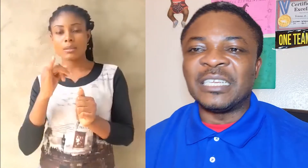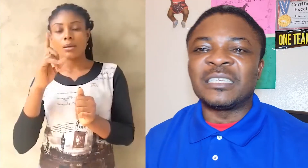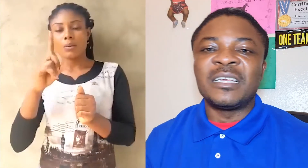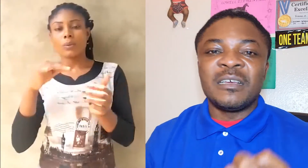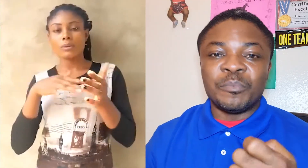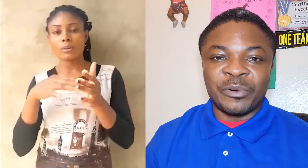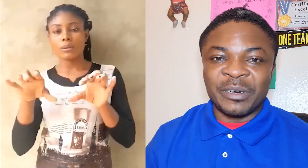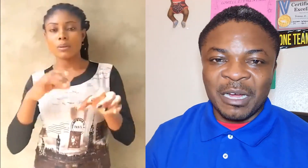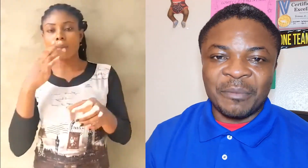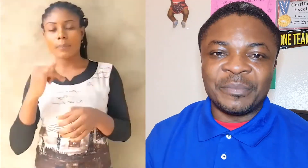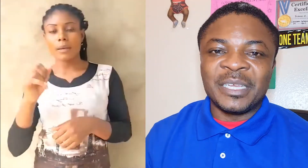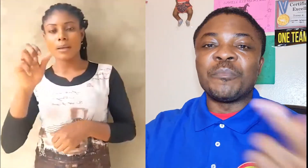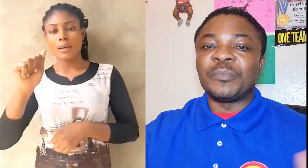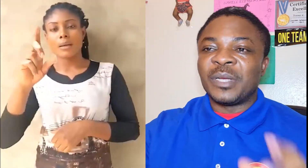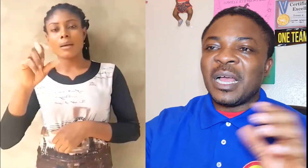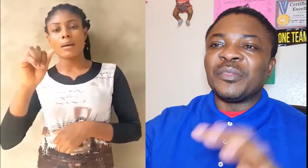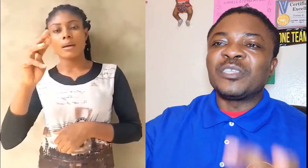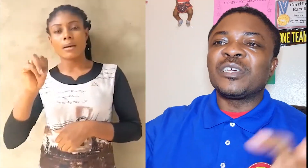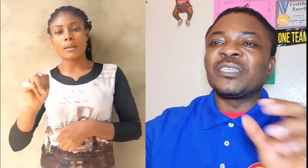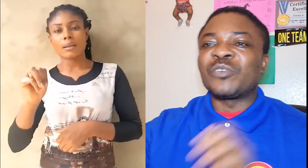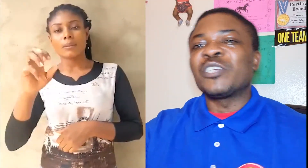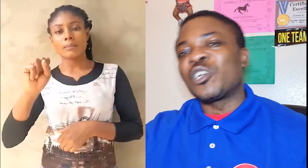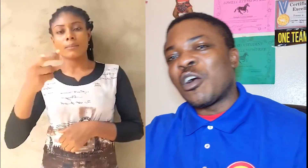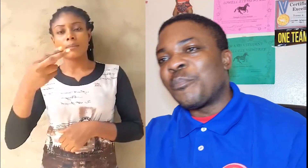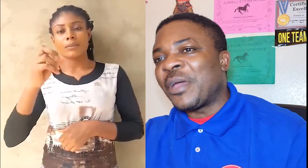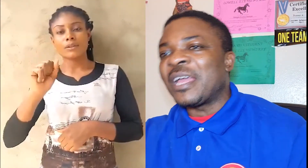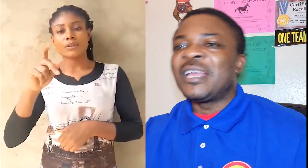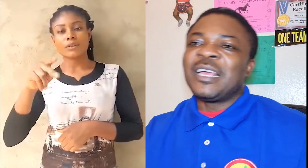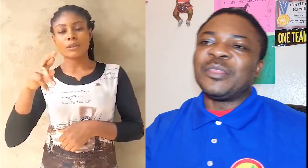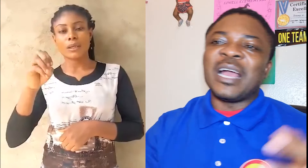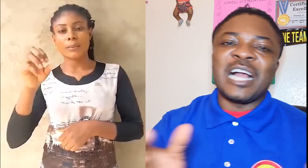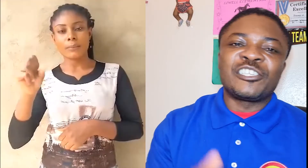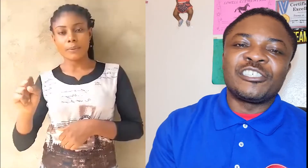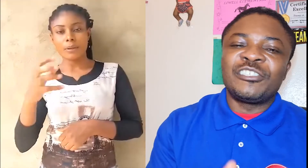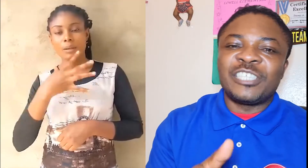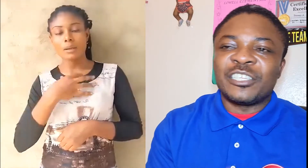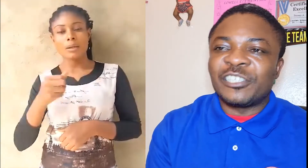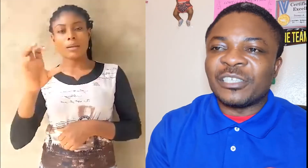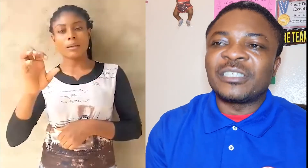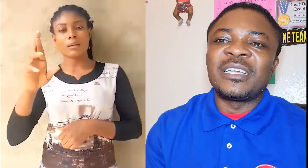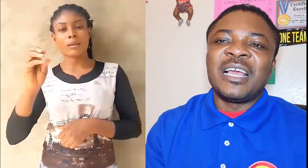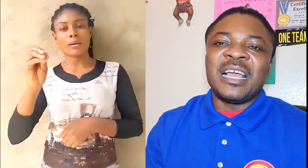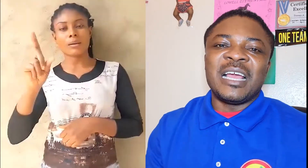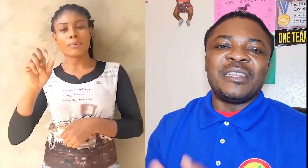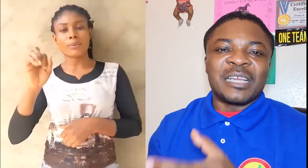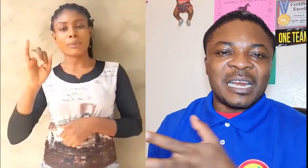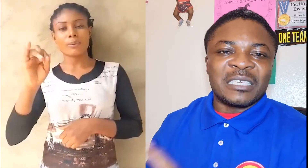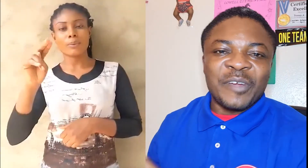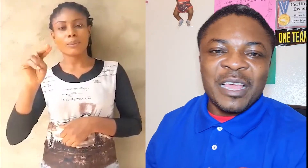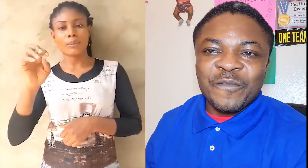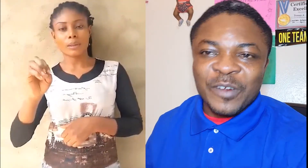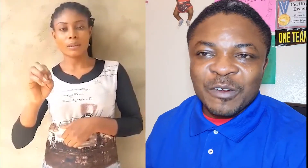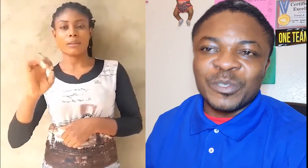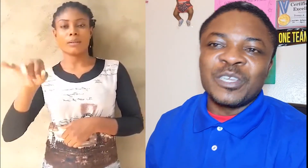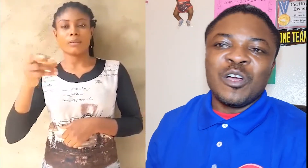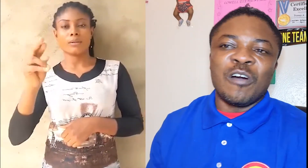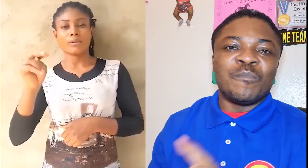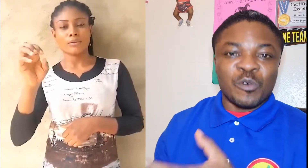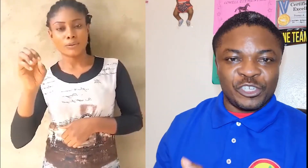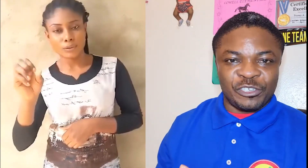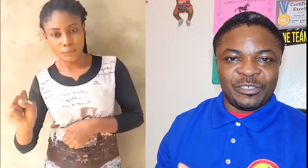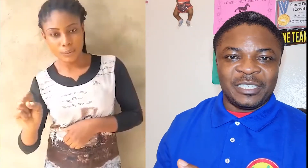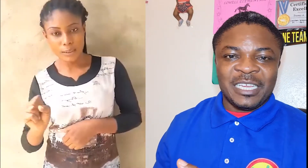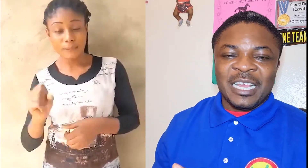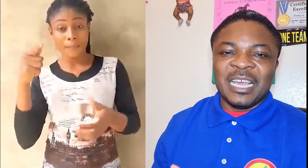and Dennis Burnham. And this study tries to compare the action gestures and the classifier verbs